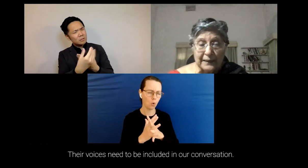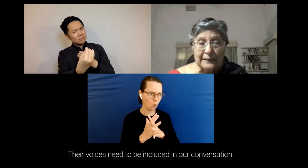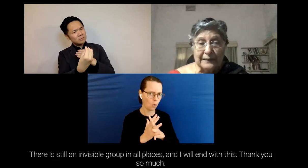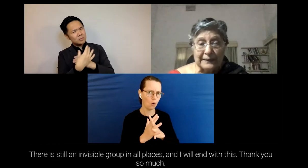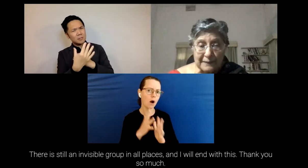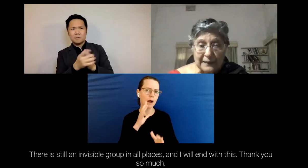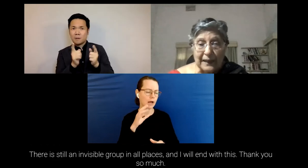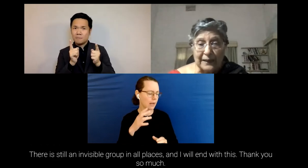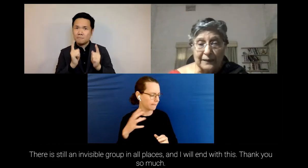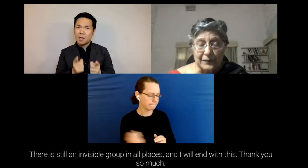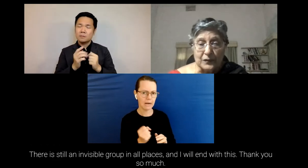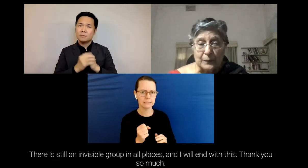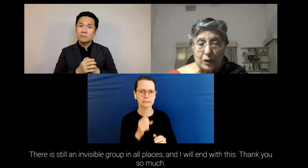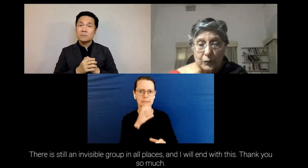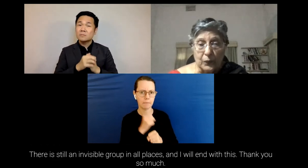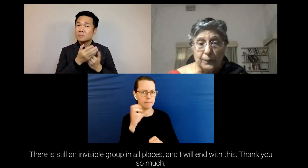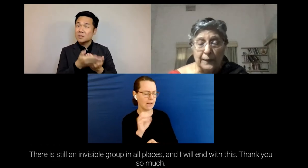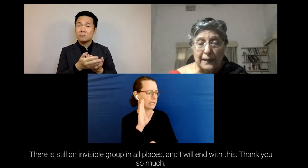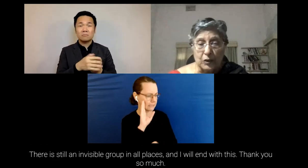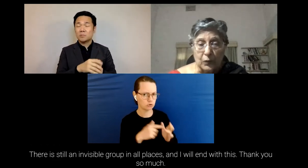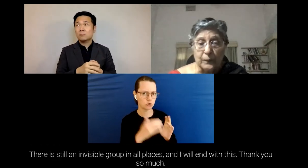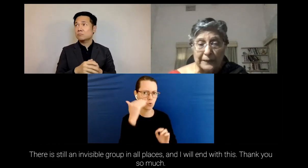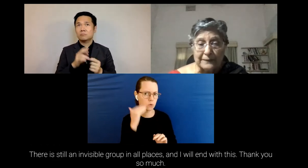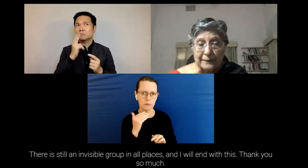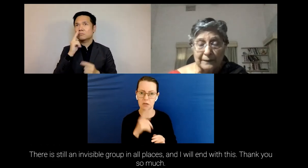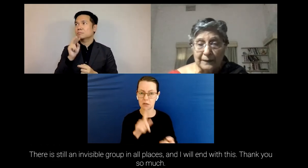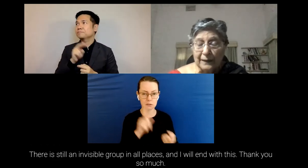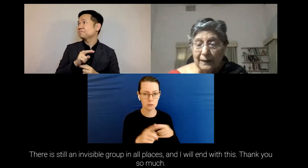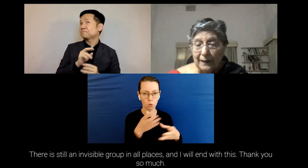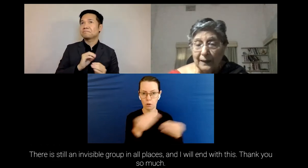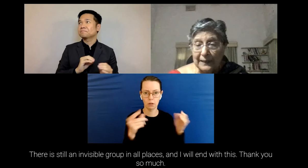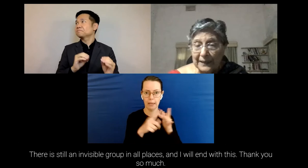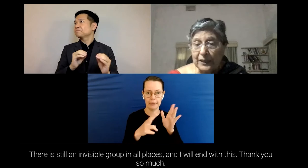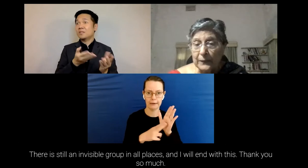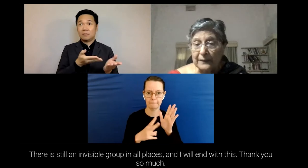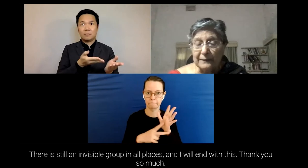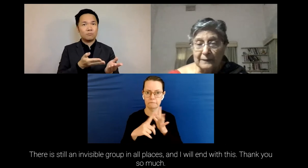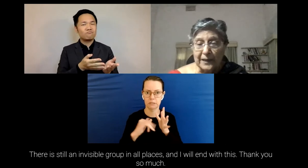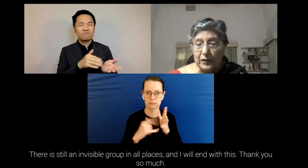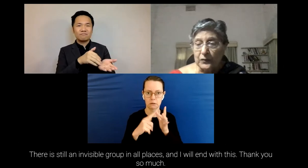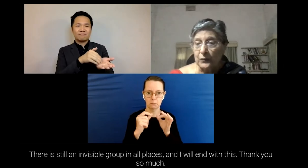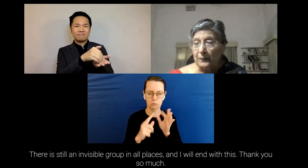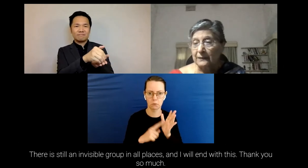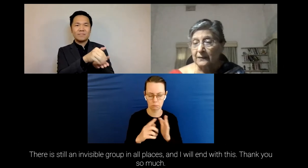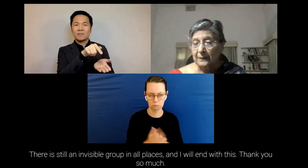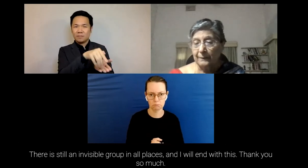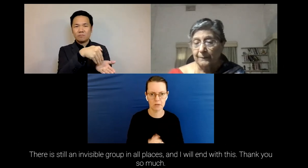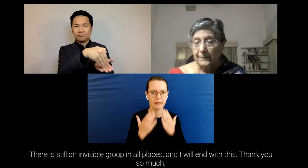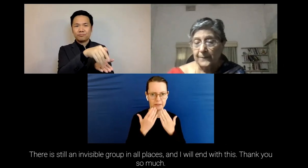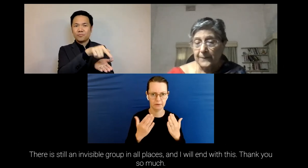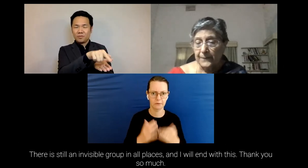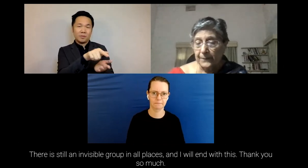conversation. They are still an invisible group at all places. I'll end with this. Thank you so much.